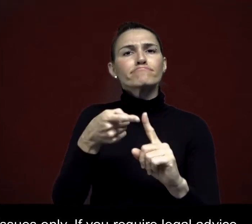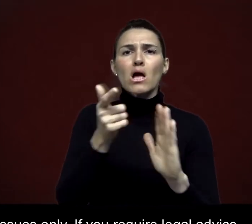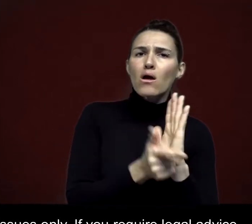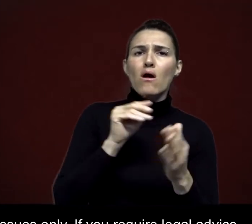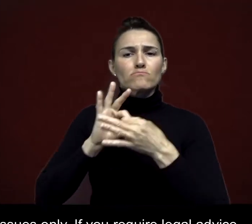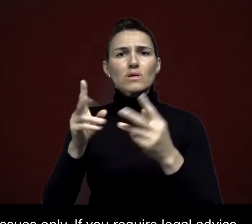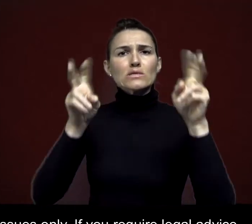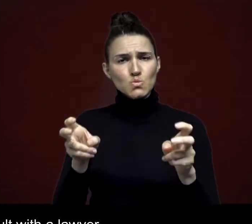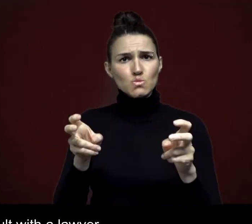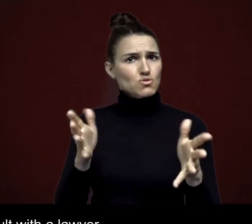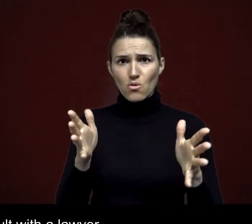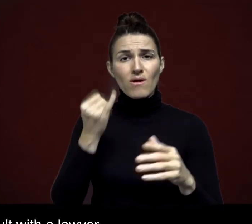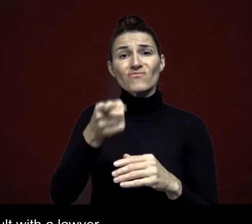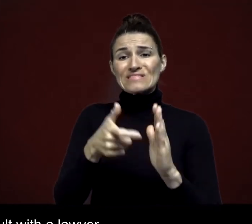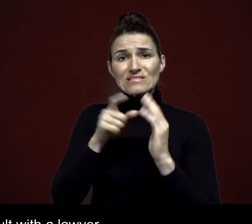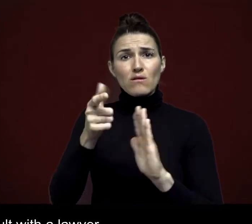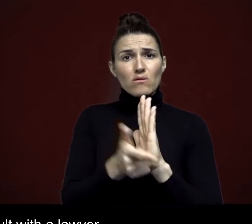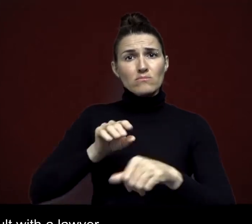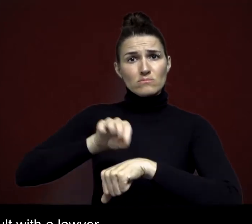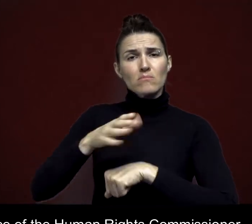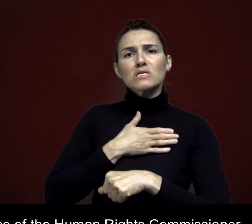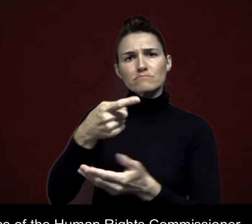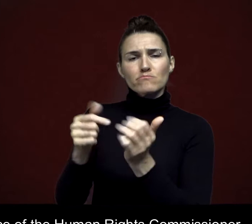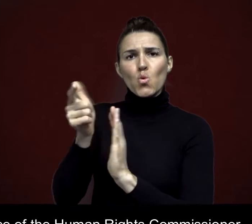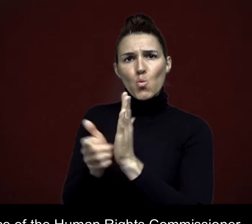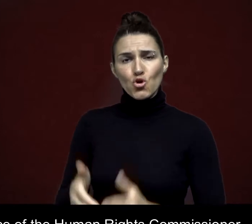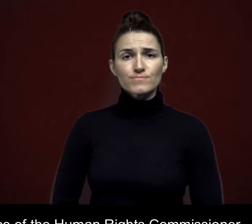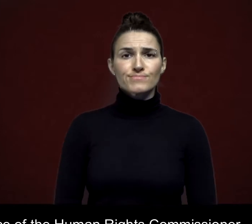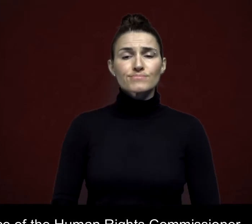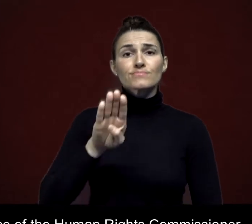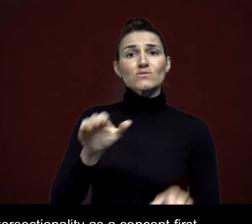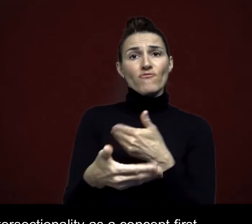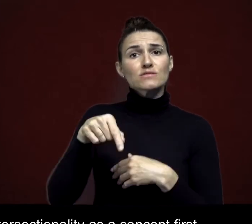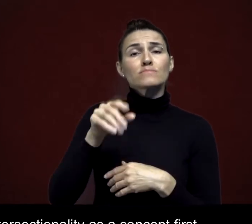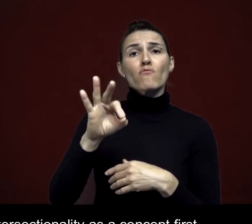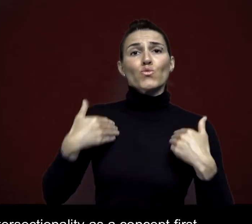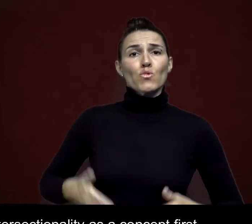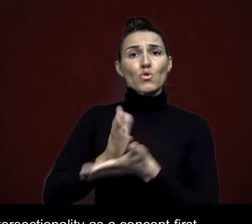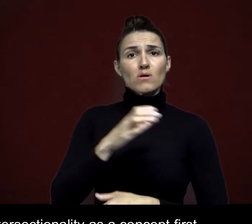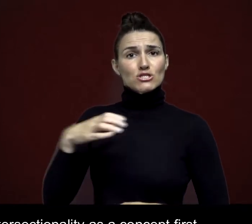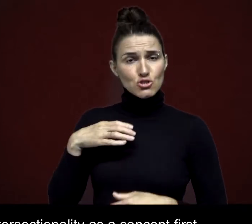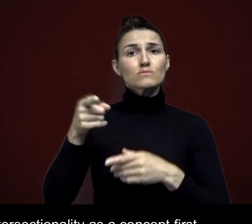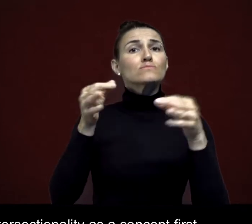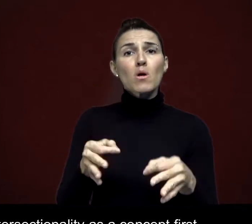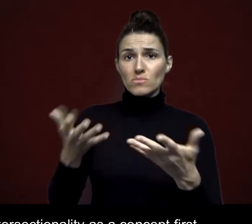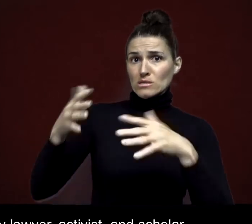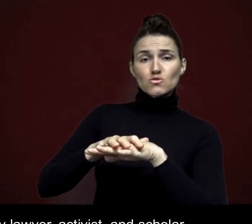legal advice, please consult with a lawyer. The BC Office of the Human Rights Commissioner describes intersectionality as a concept first developed